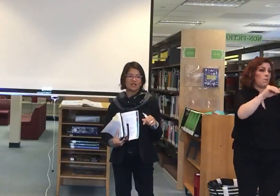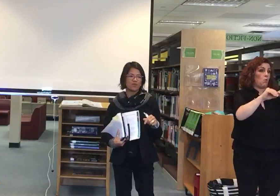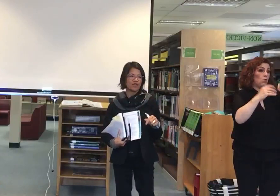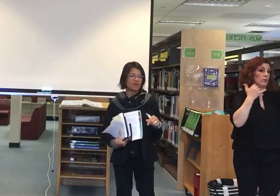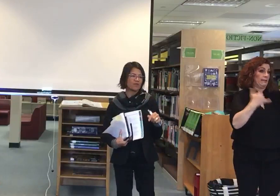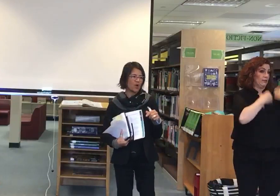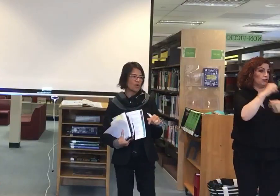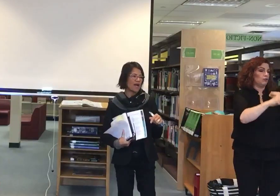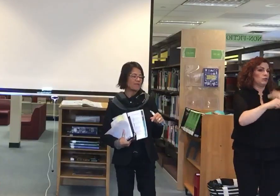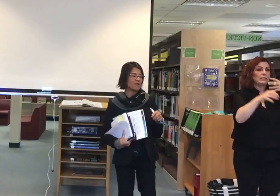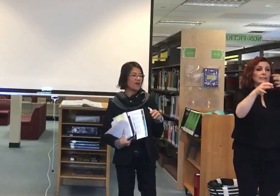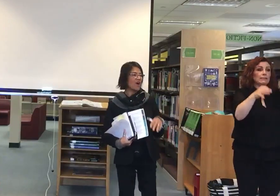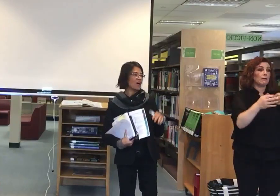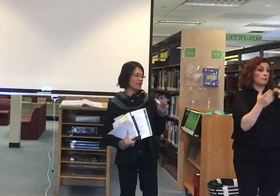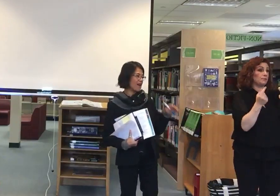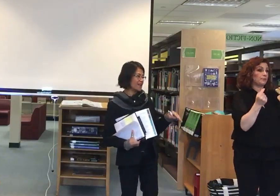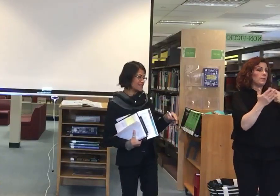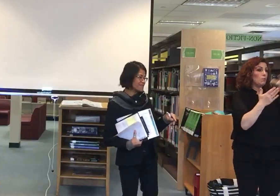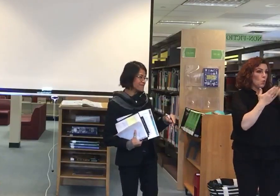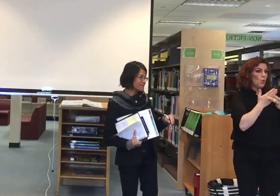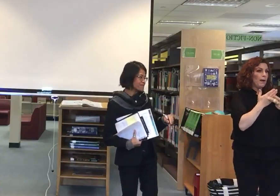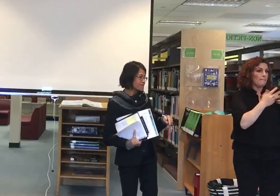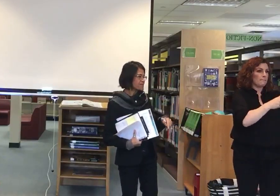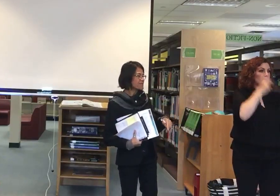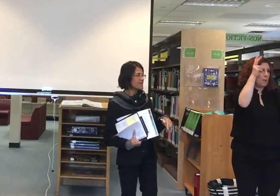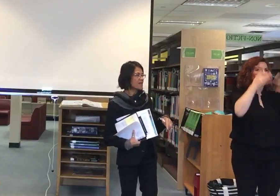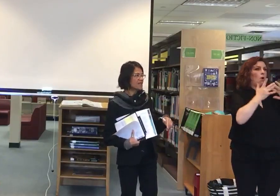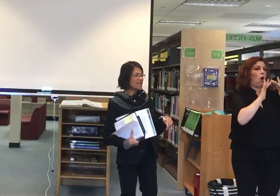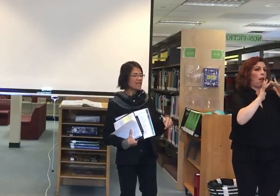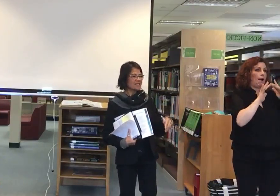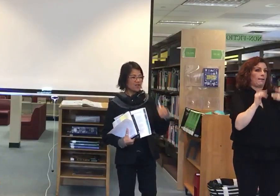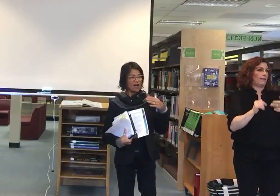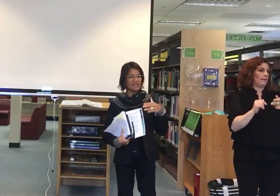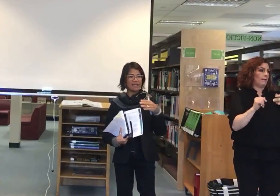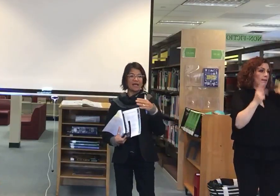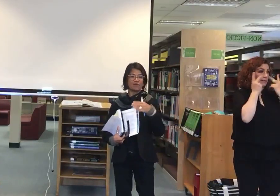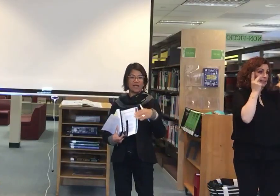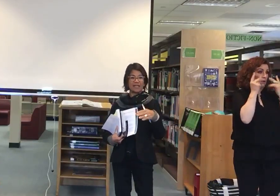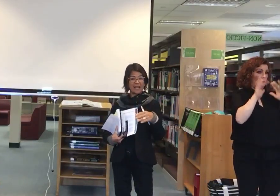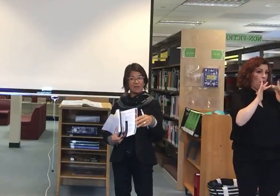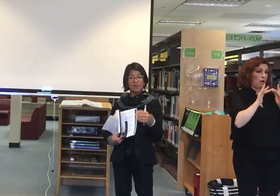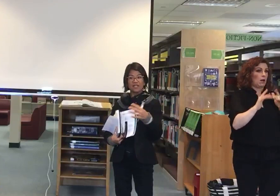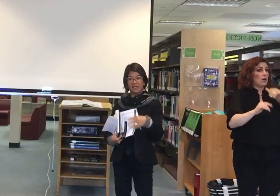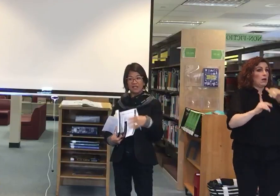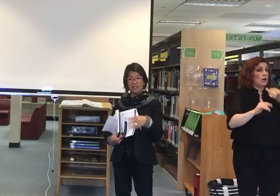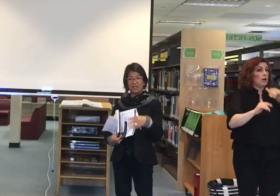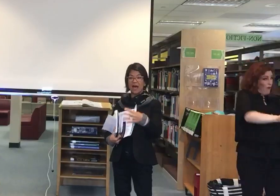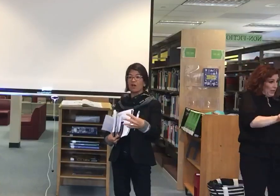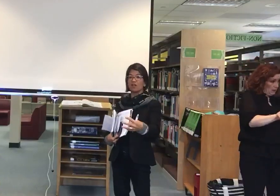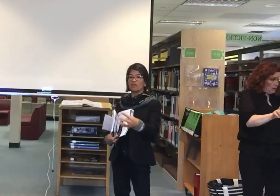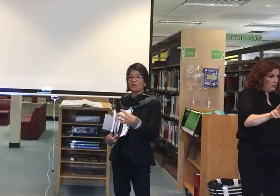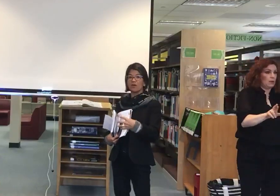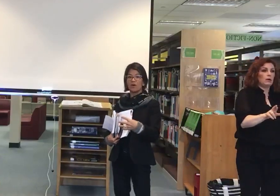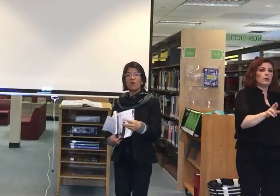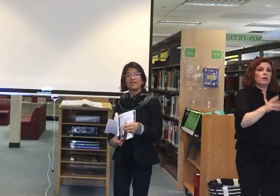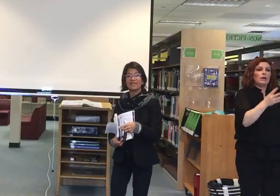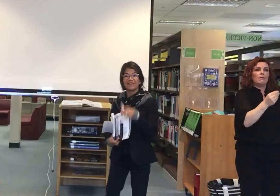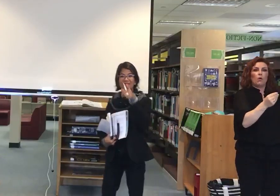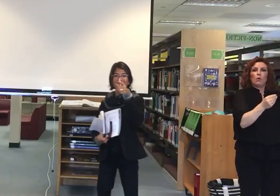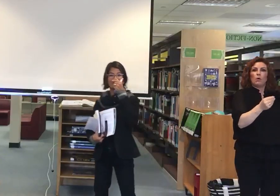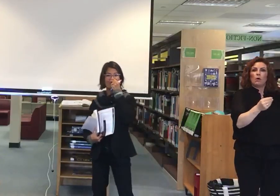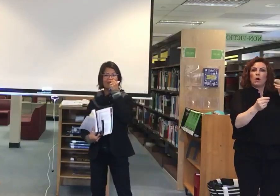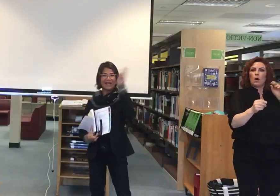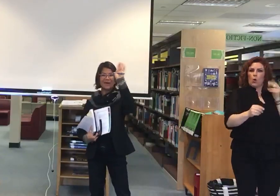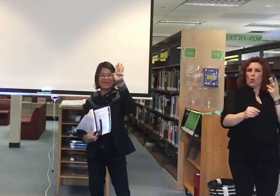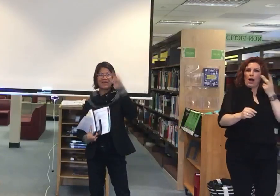we've decided to put the program online. It's not ready yet. We're still amassing all of the, oh,